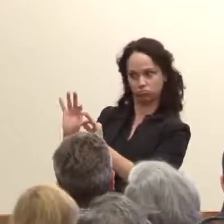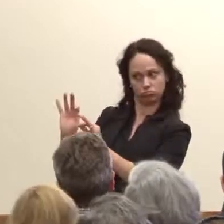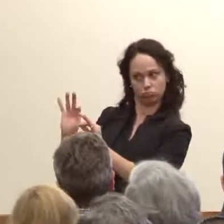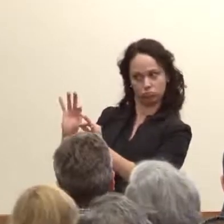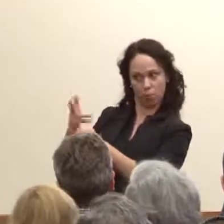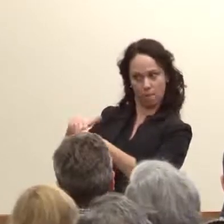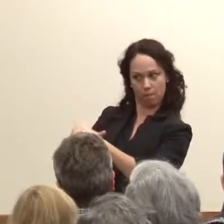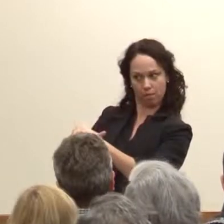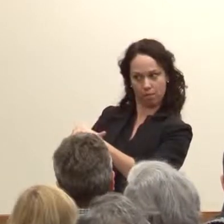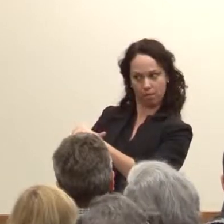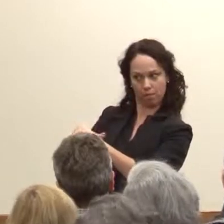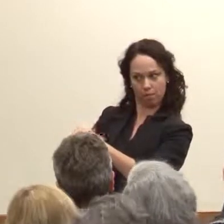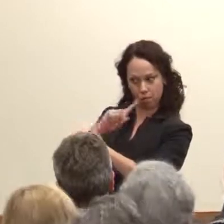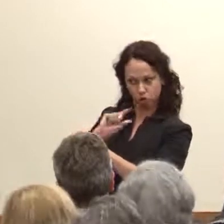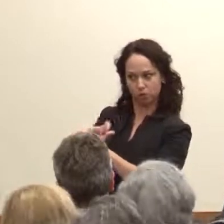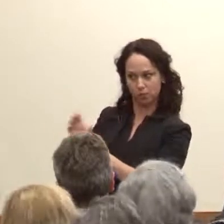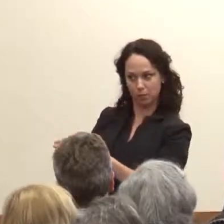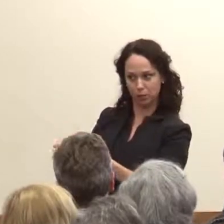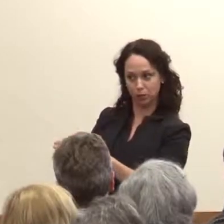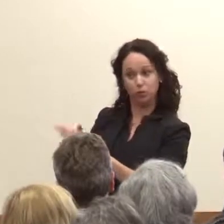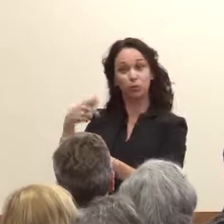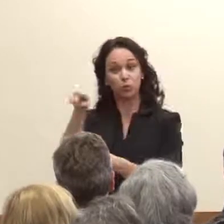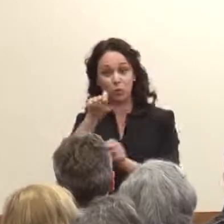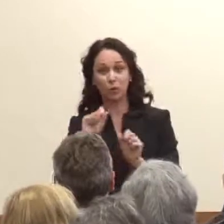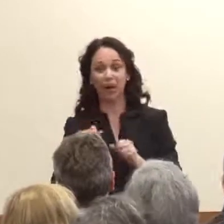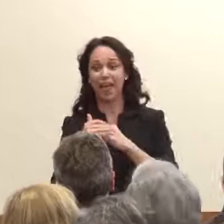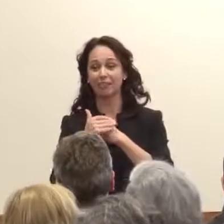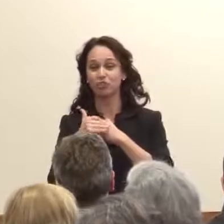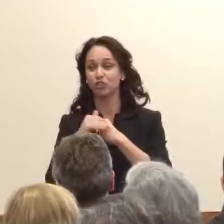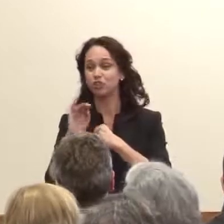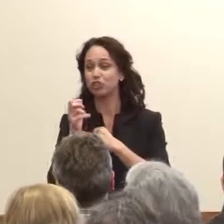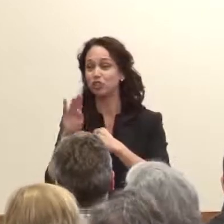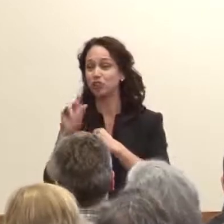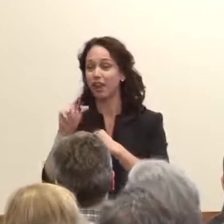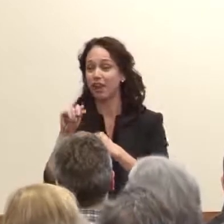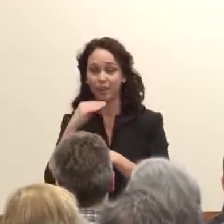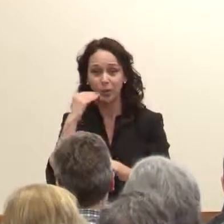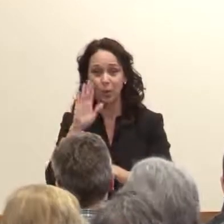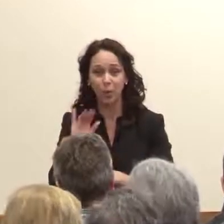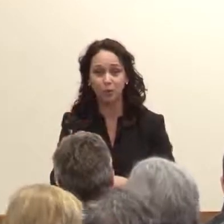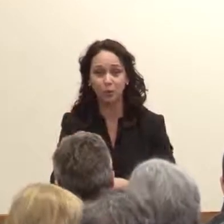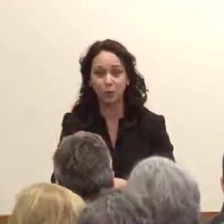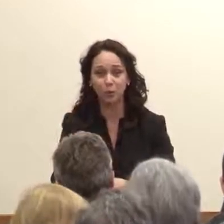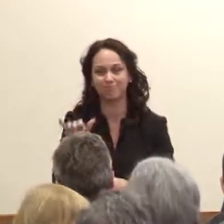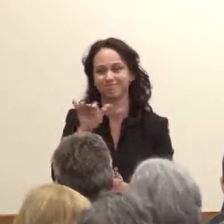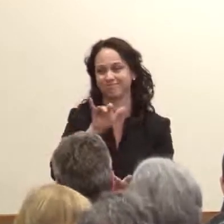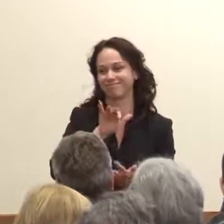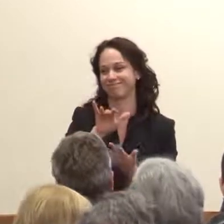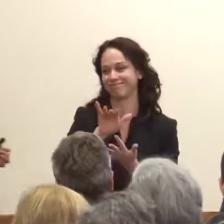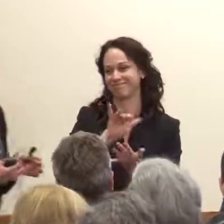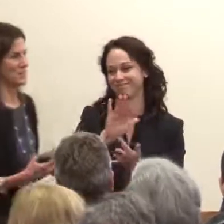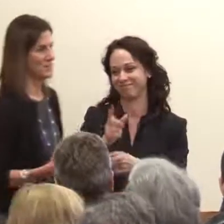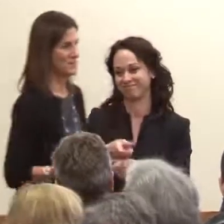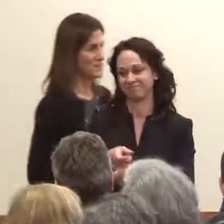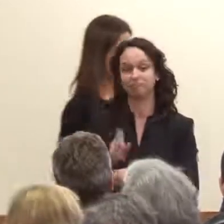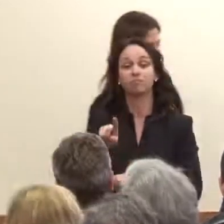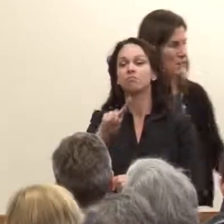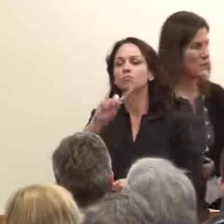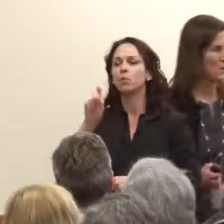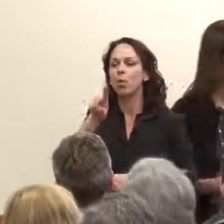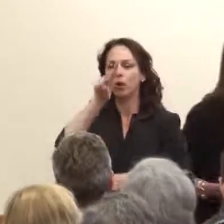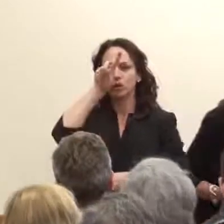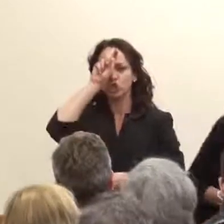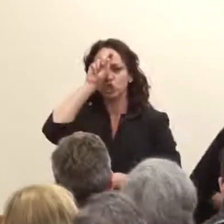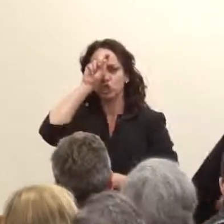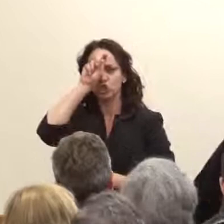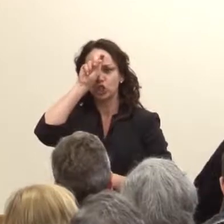too can have chinchillas in your house. Anyway, a question that you might have always asked, or at least